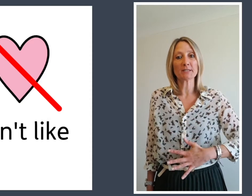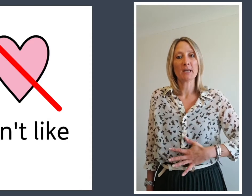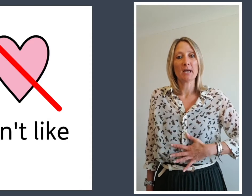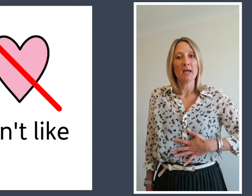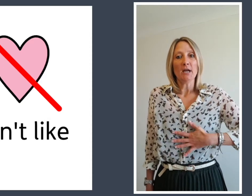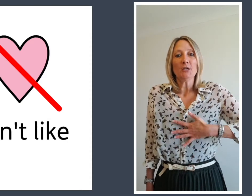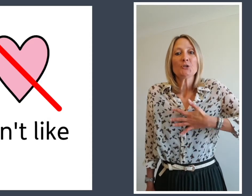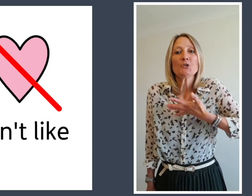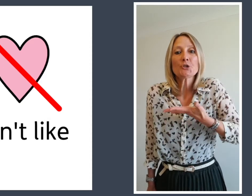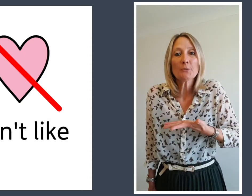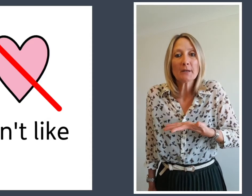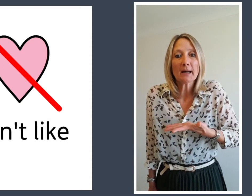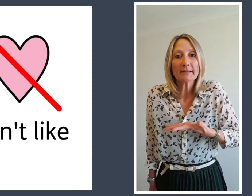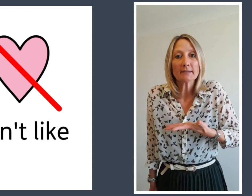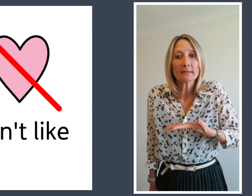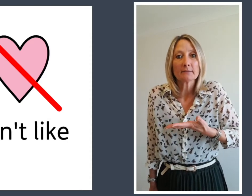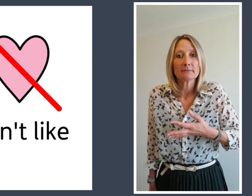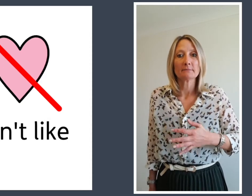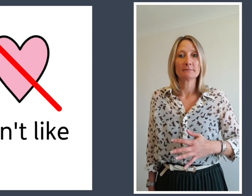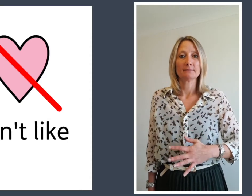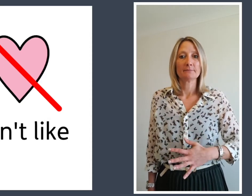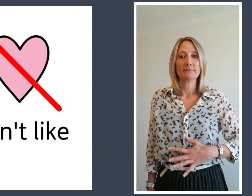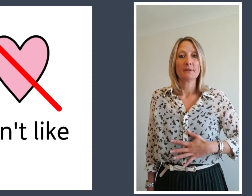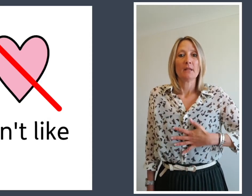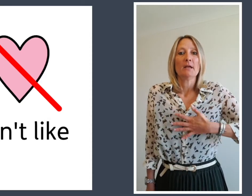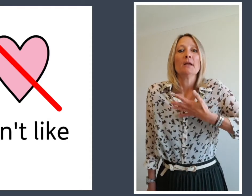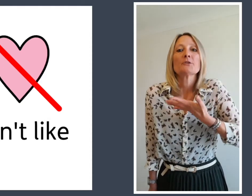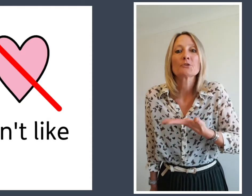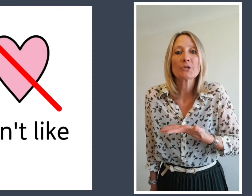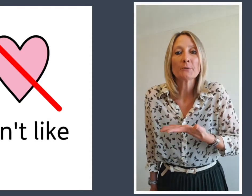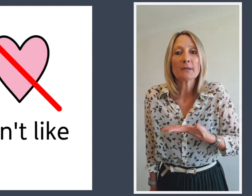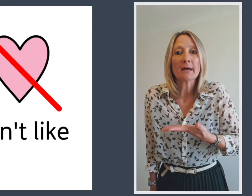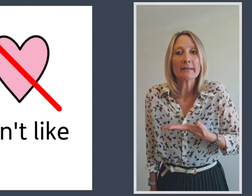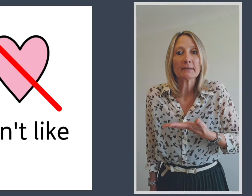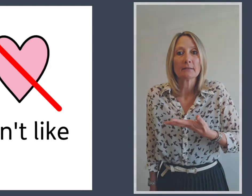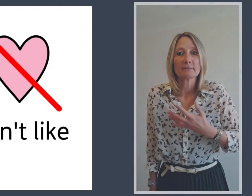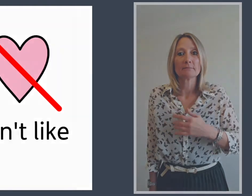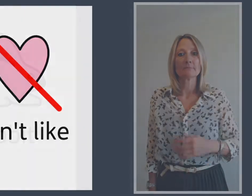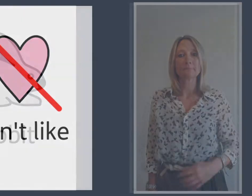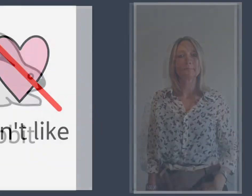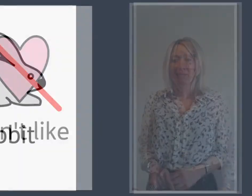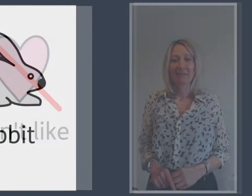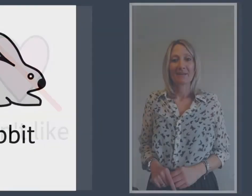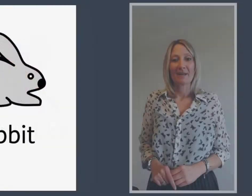forward. Don't like. Don't like.